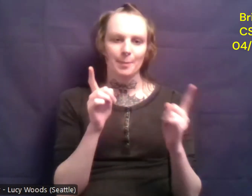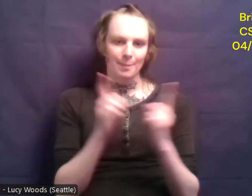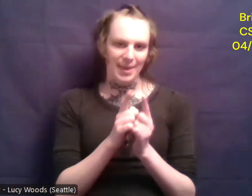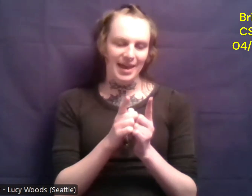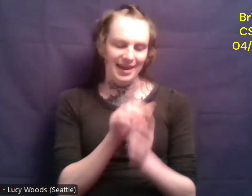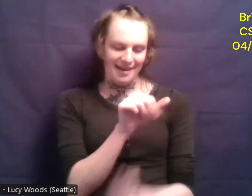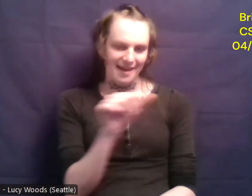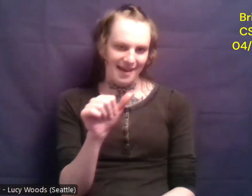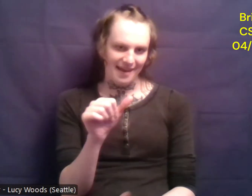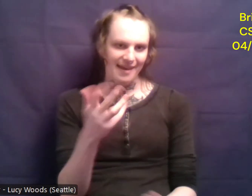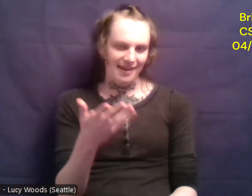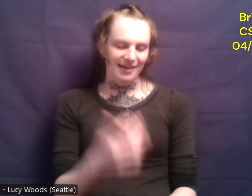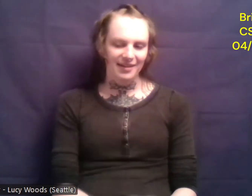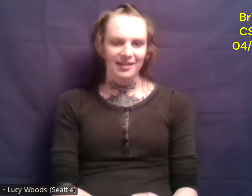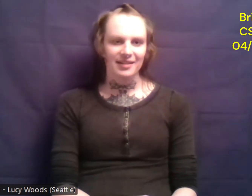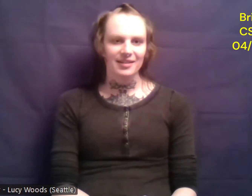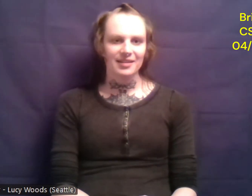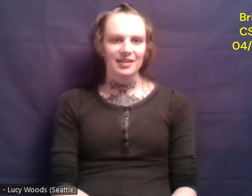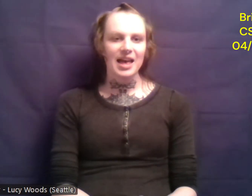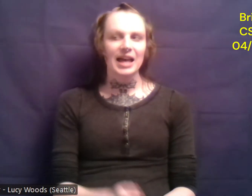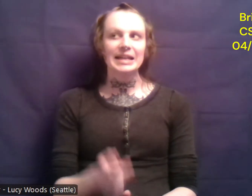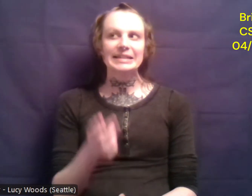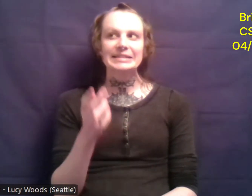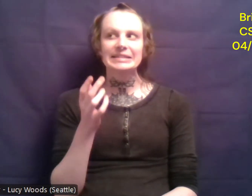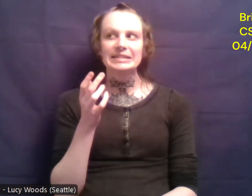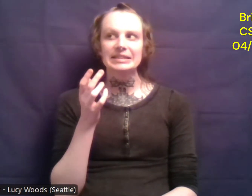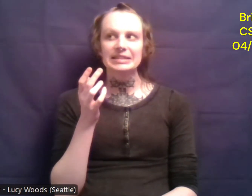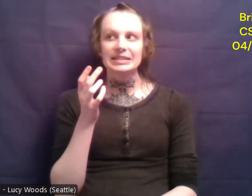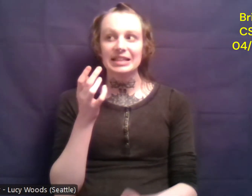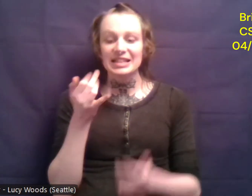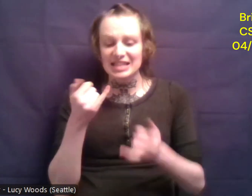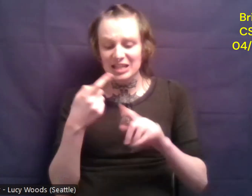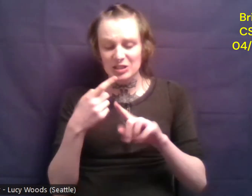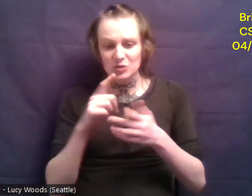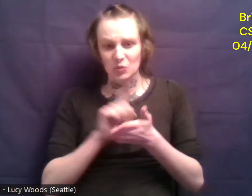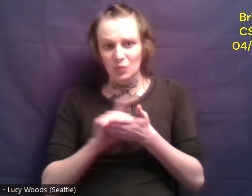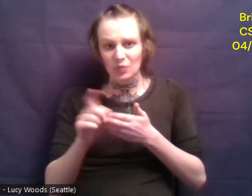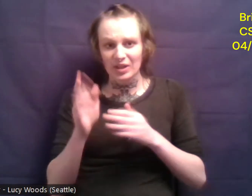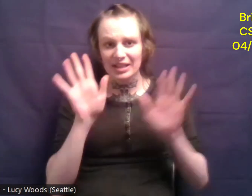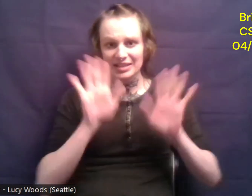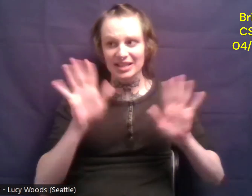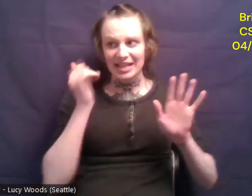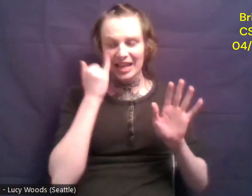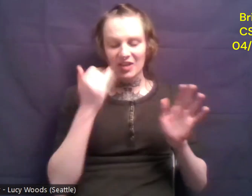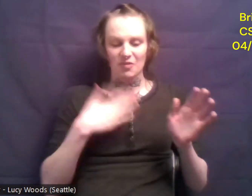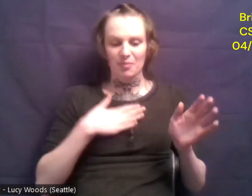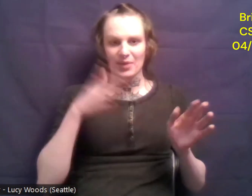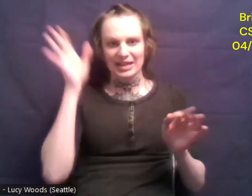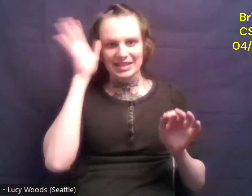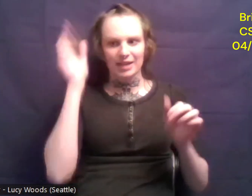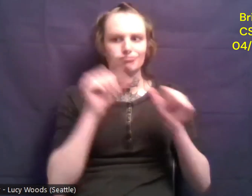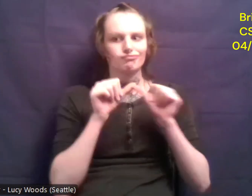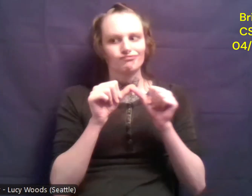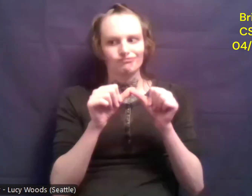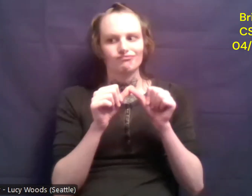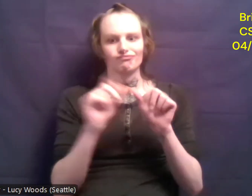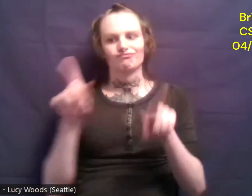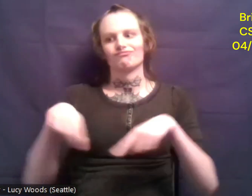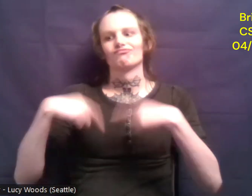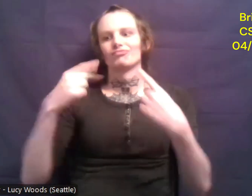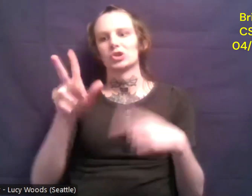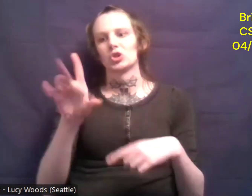actually, this coming Sunday, if my dad continues doing what he's been doing for the last 38 years, he